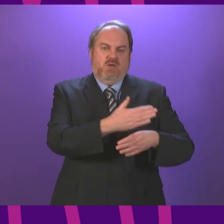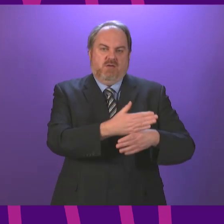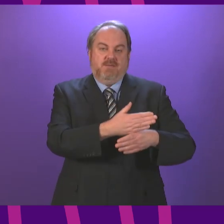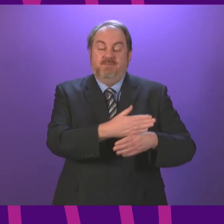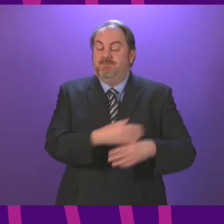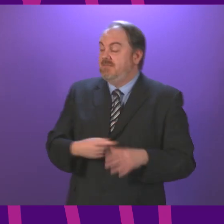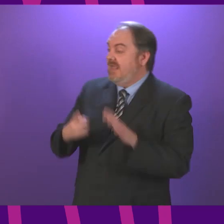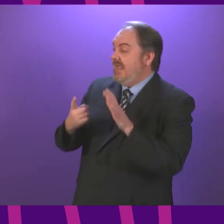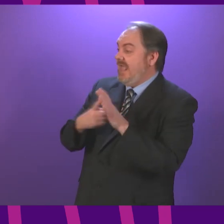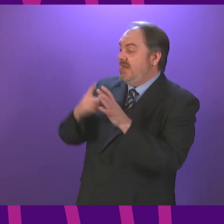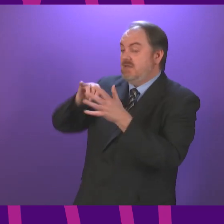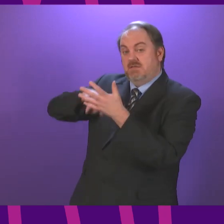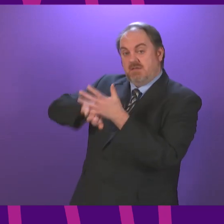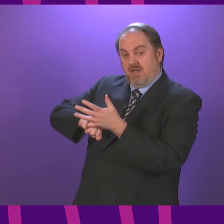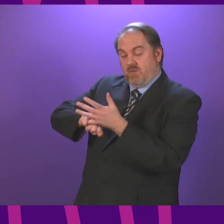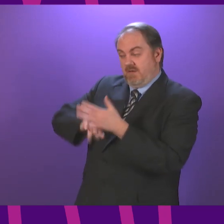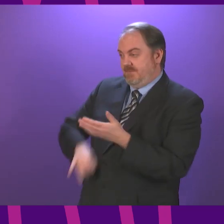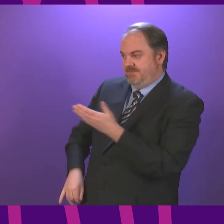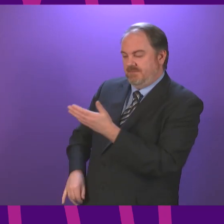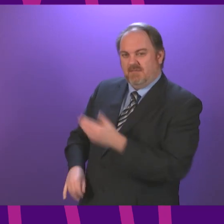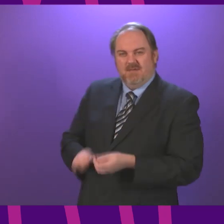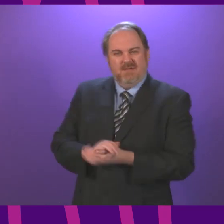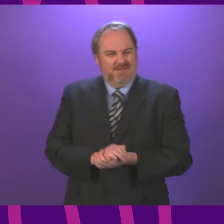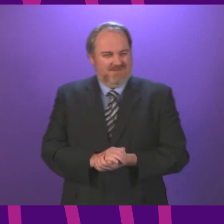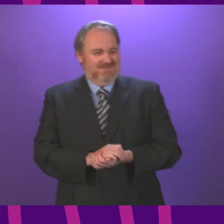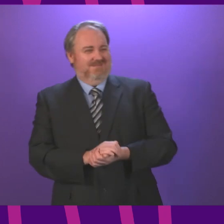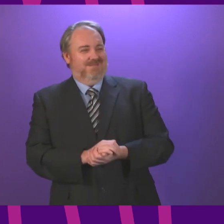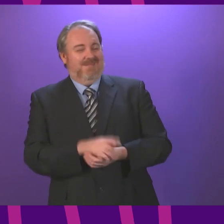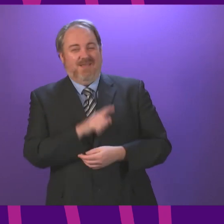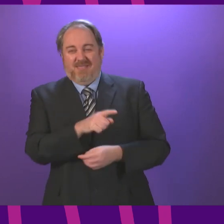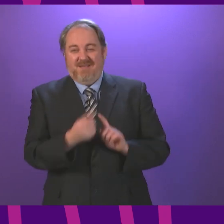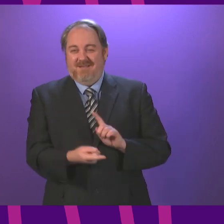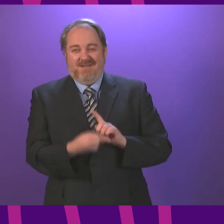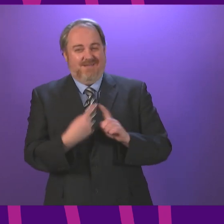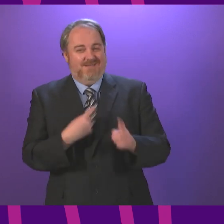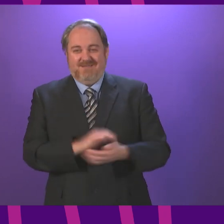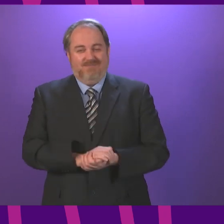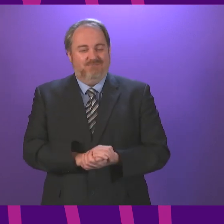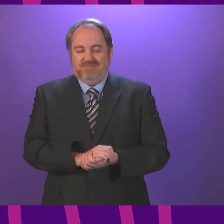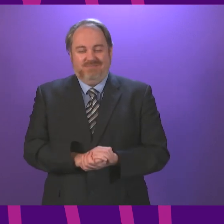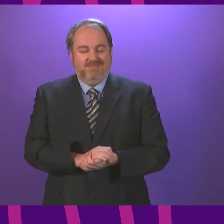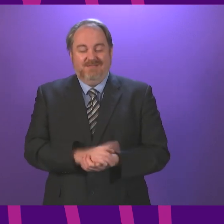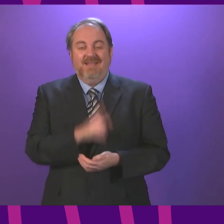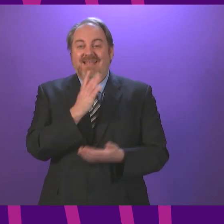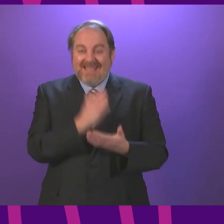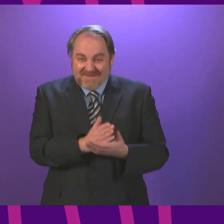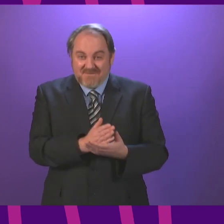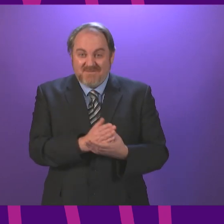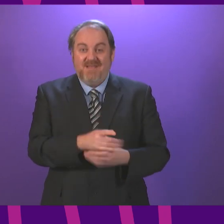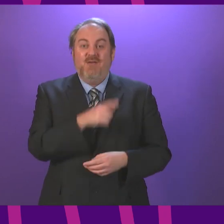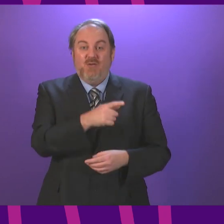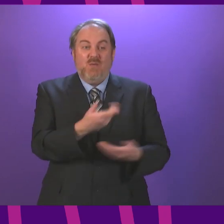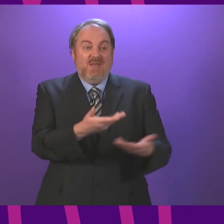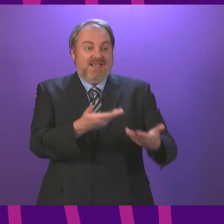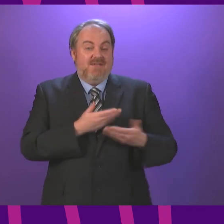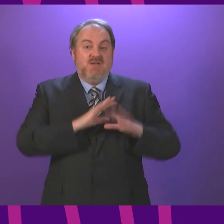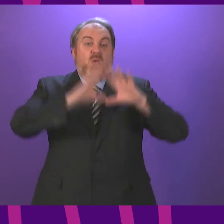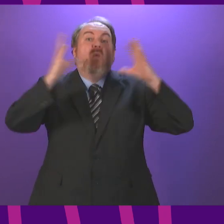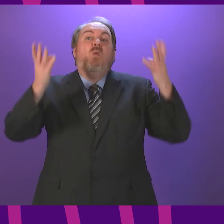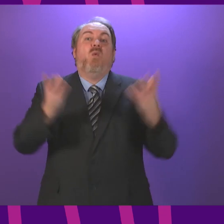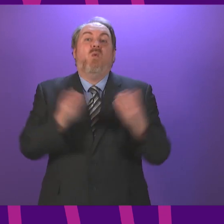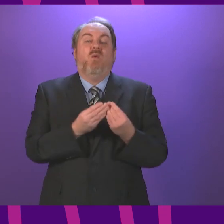first minister. That answer would have more credibility if all of the legal advice was published before you gave evidence,